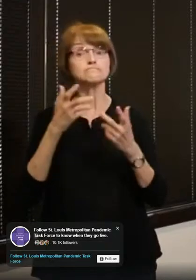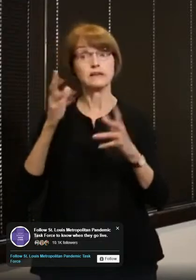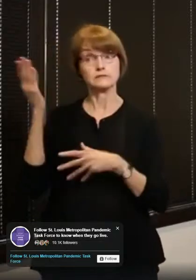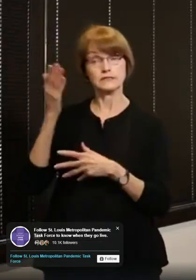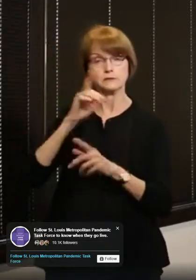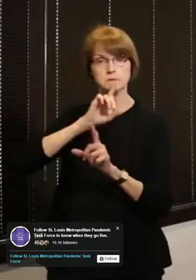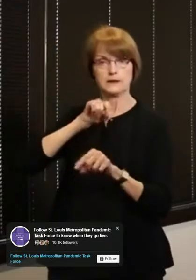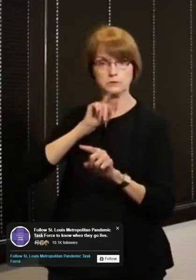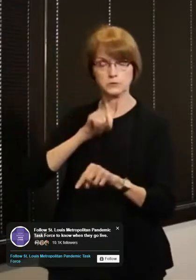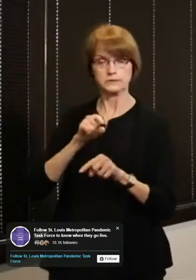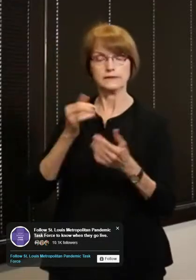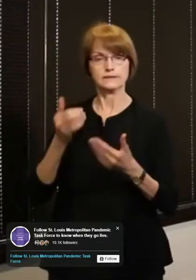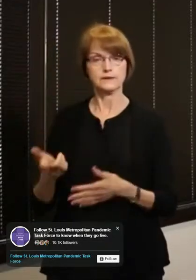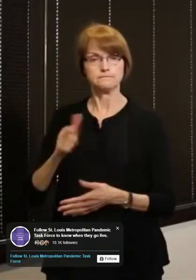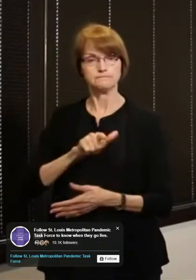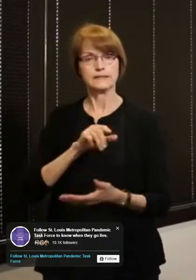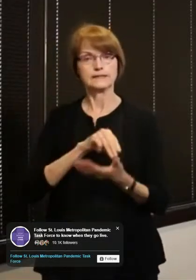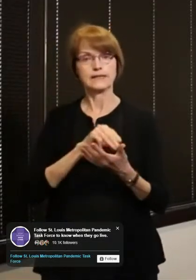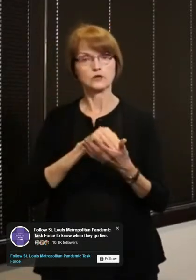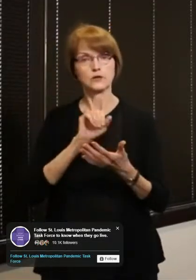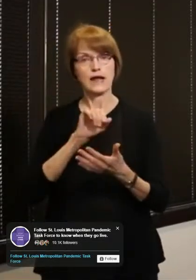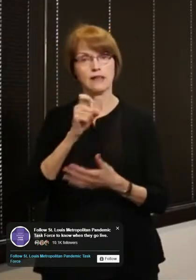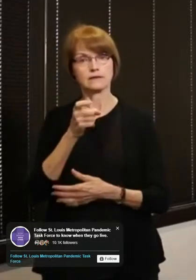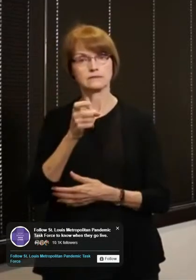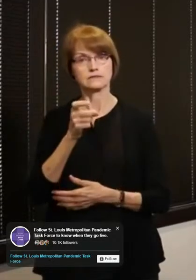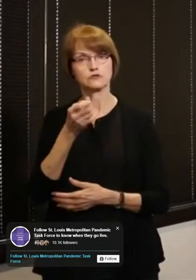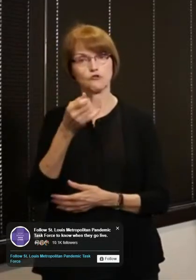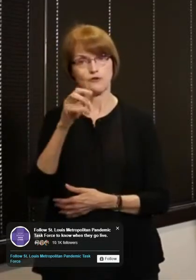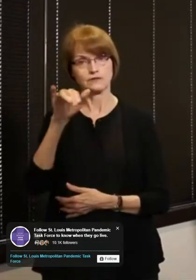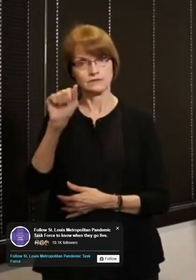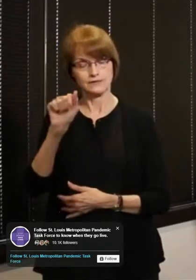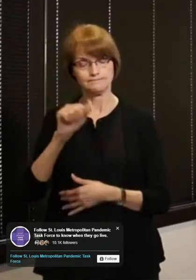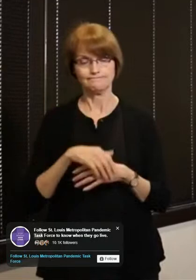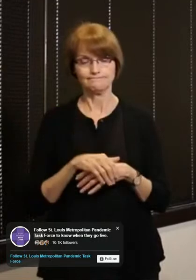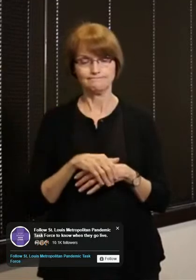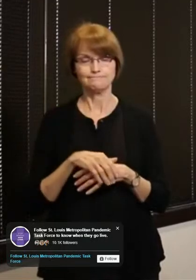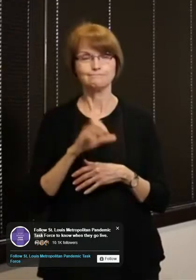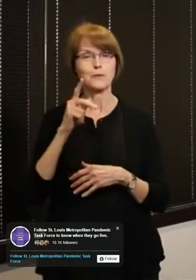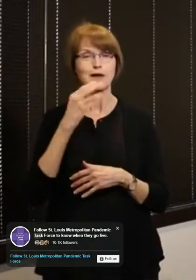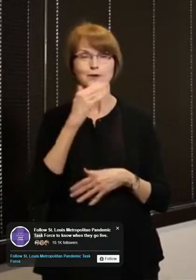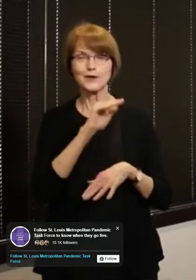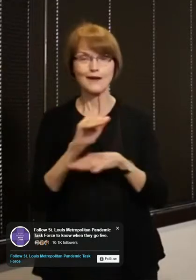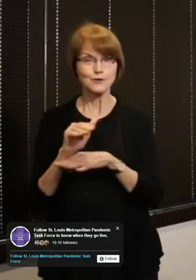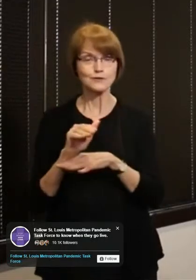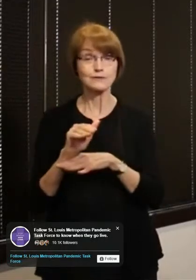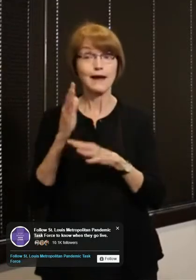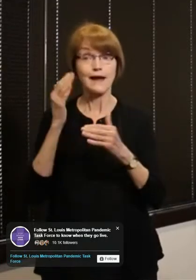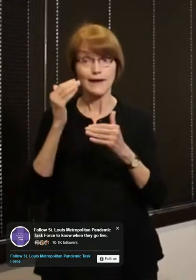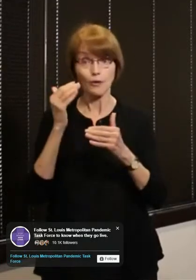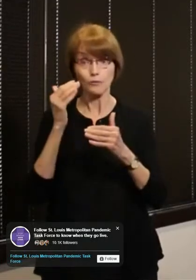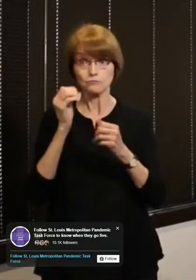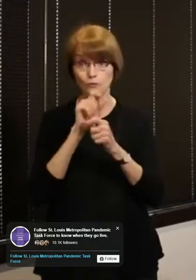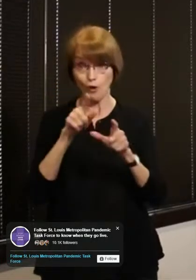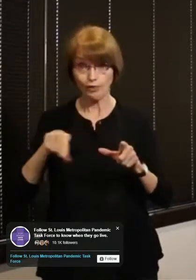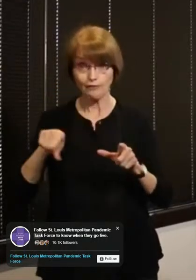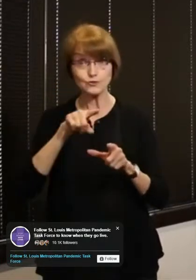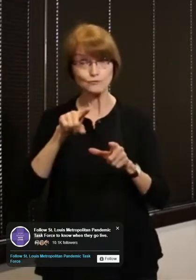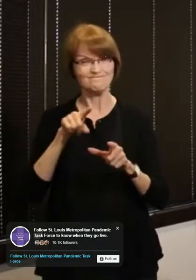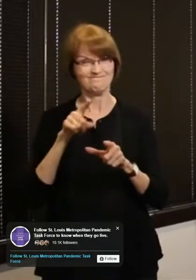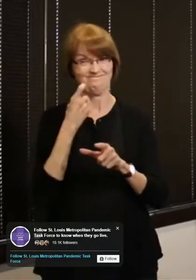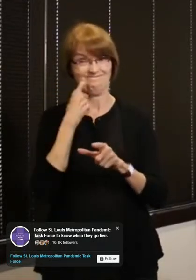brief remarks. I'll now turn it over to Dr. Alex Garza. Okay, good afternoon. I hope everybody had a pleasant